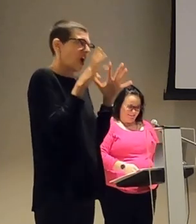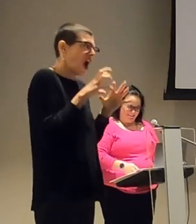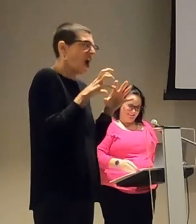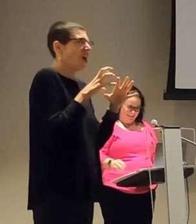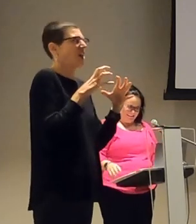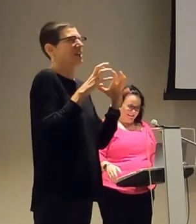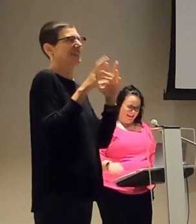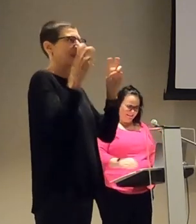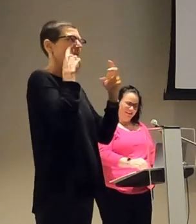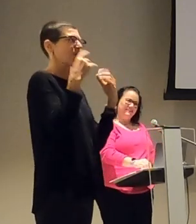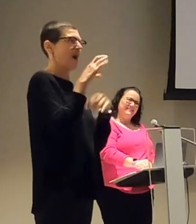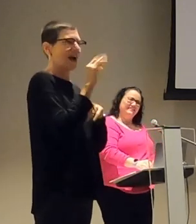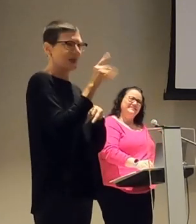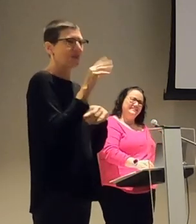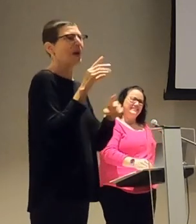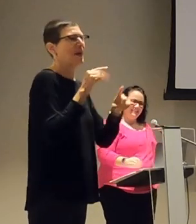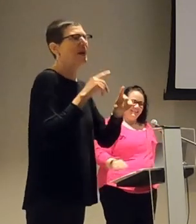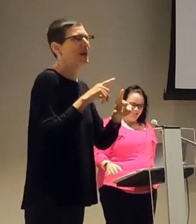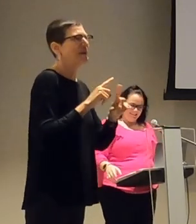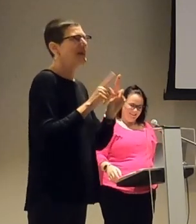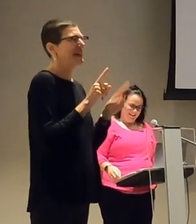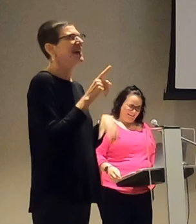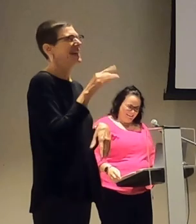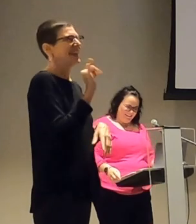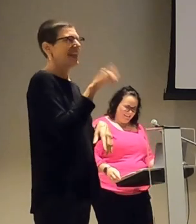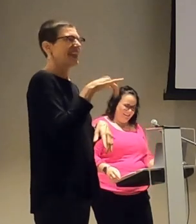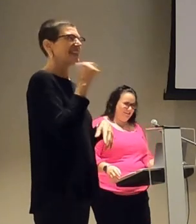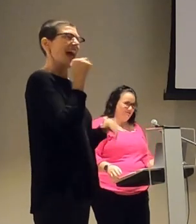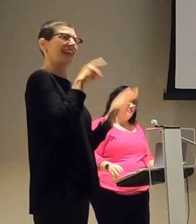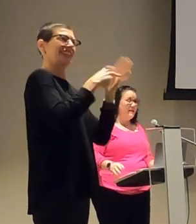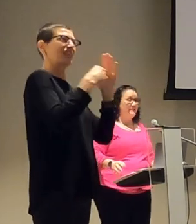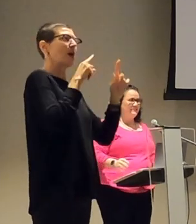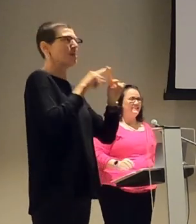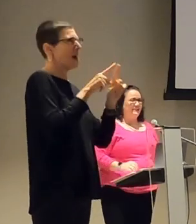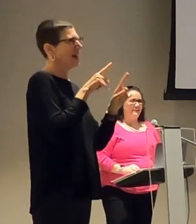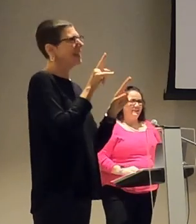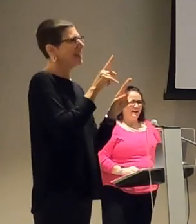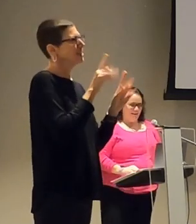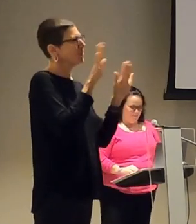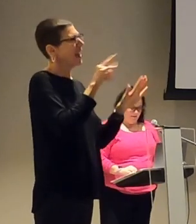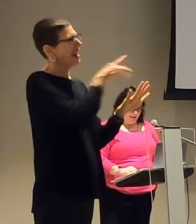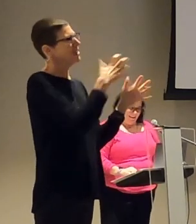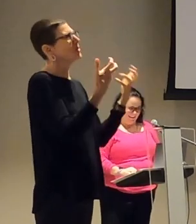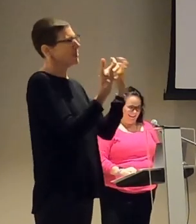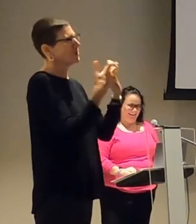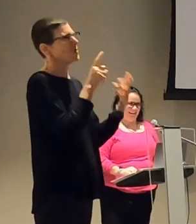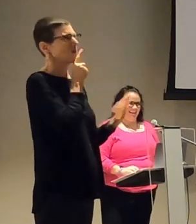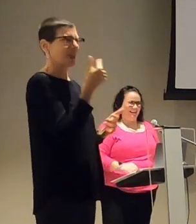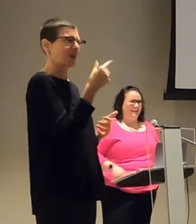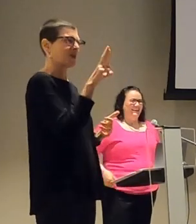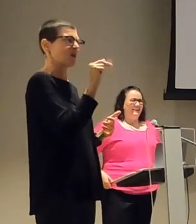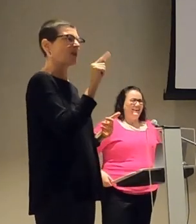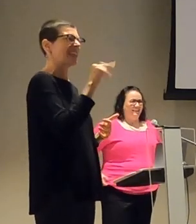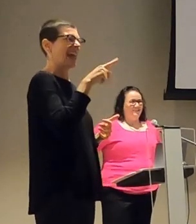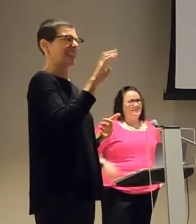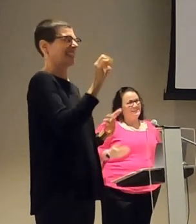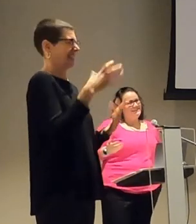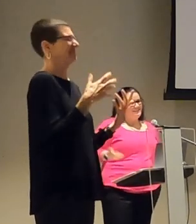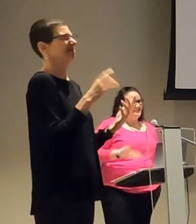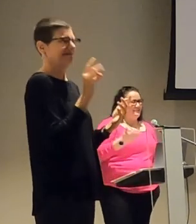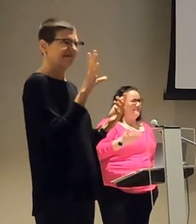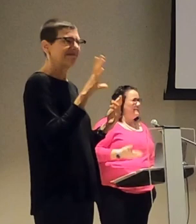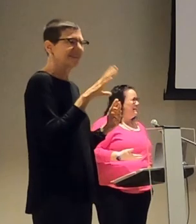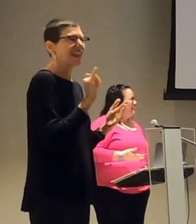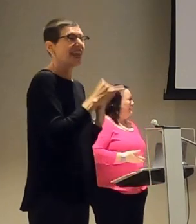intentional, but today I thought, oh, this is great. It's grotesque. which